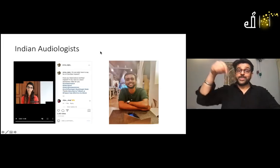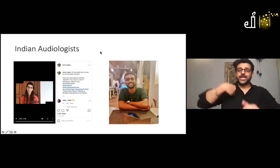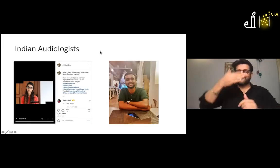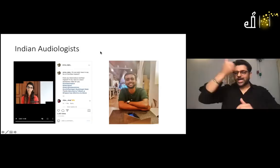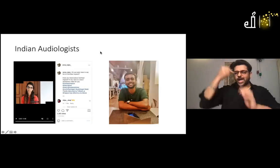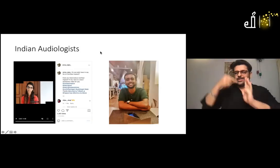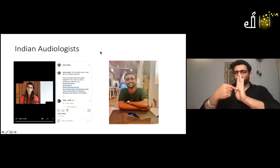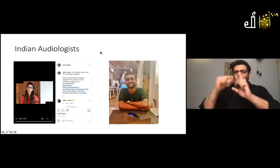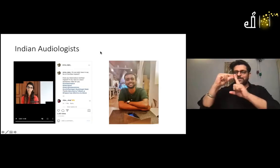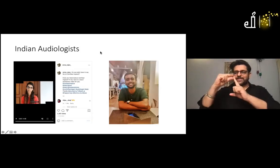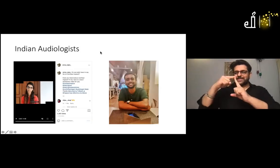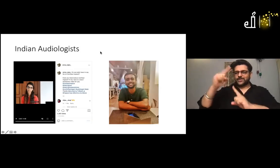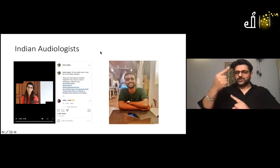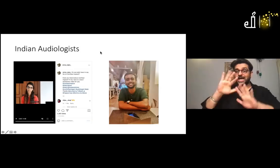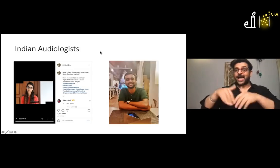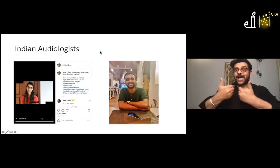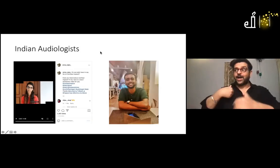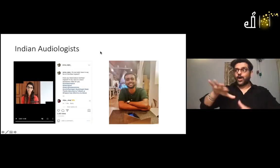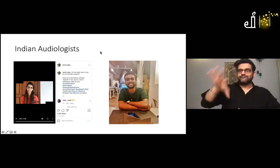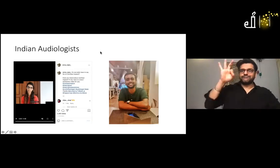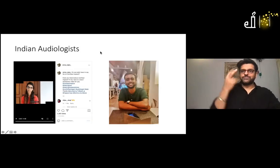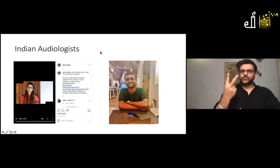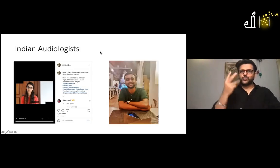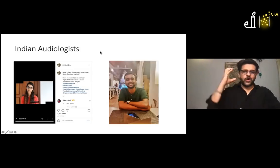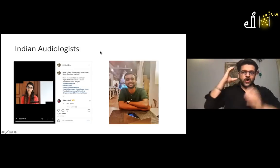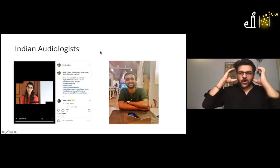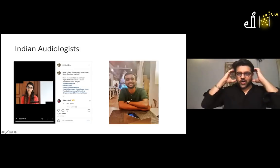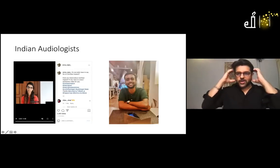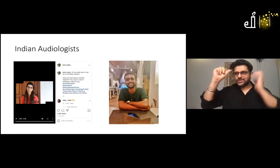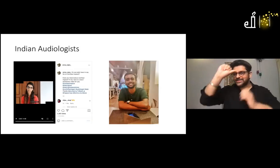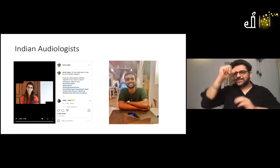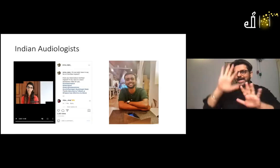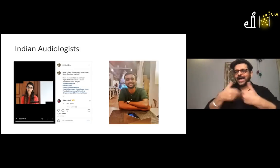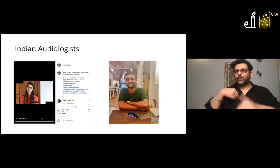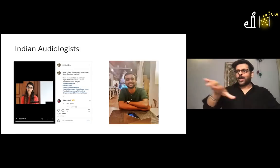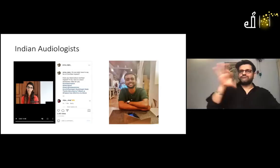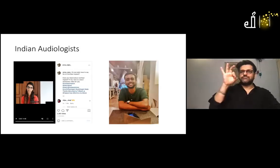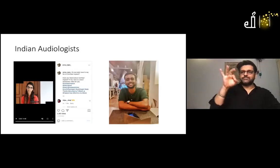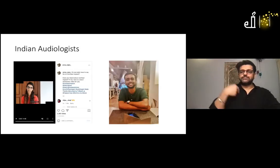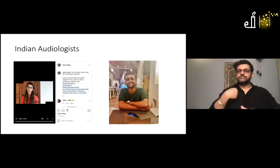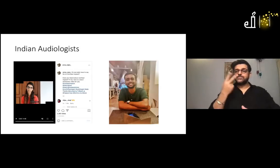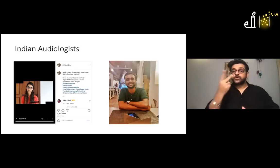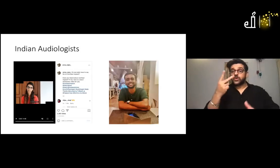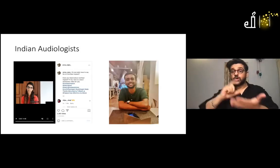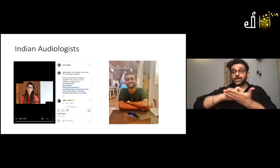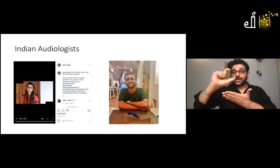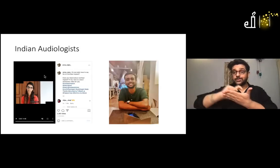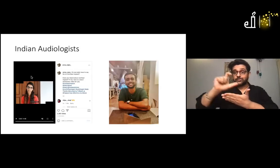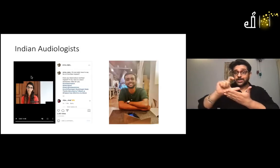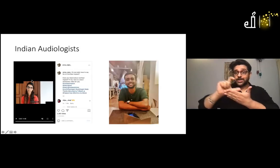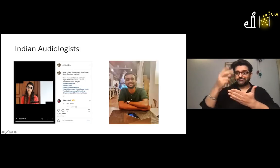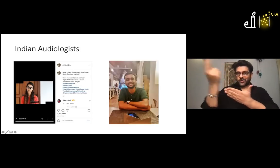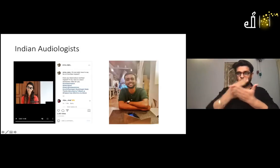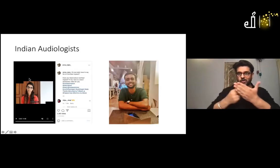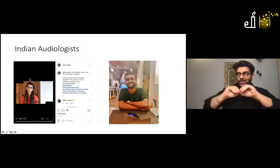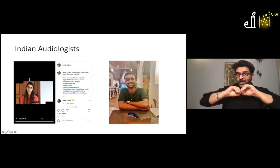Okay, great. I forgot to show the PPT first and how I found out about these two audiologists. And I